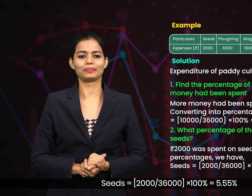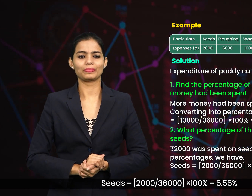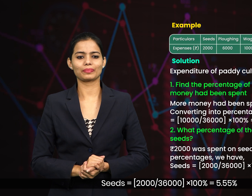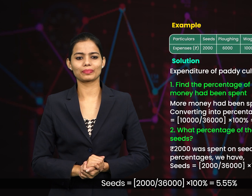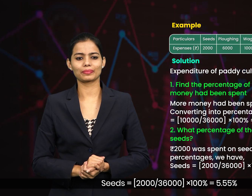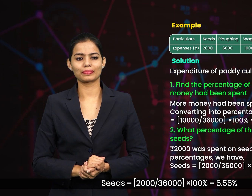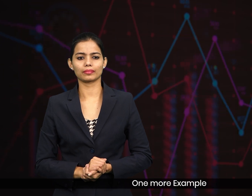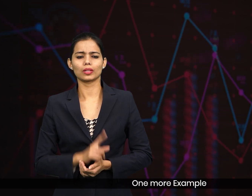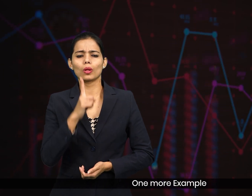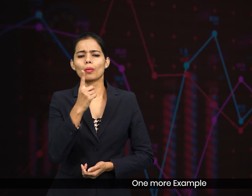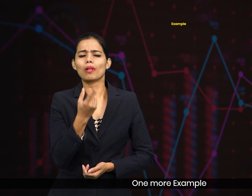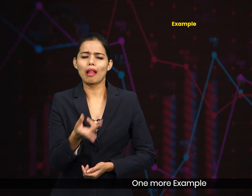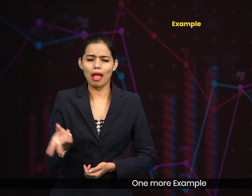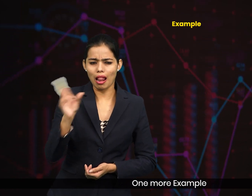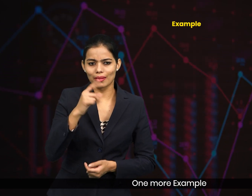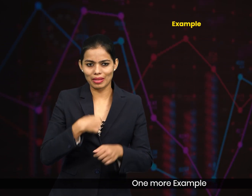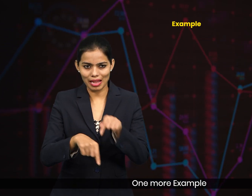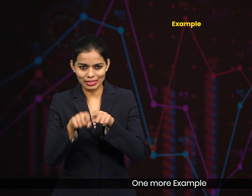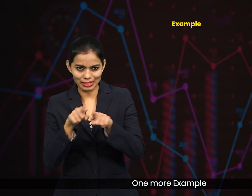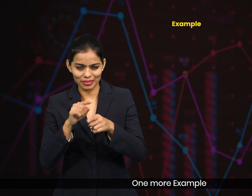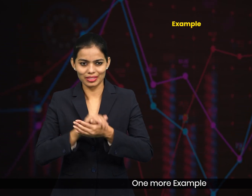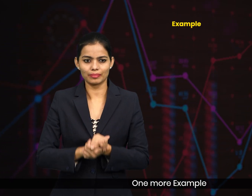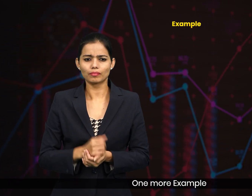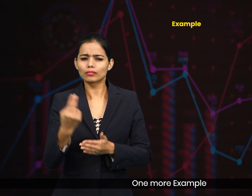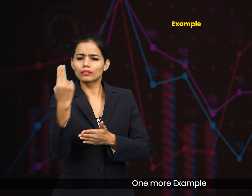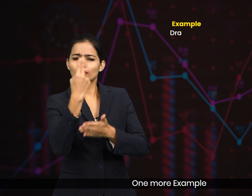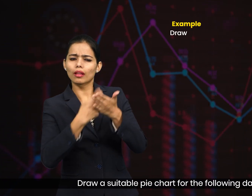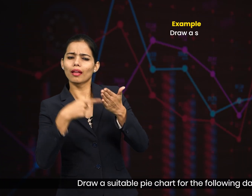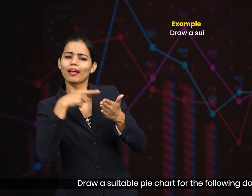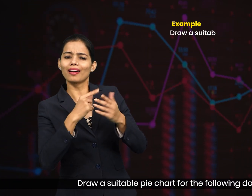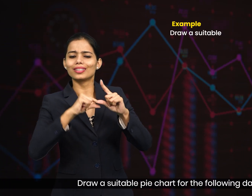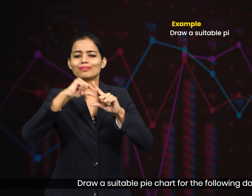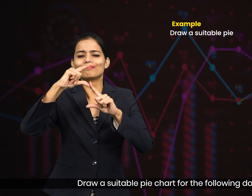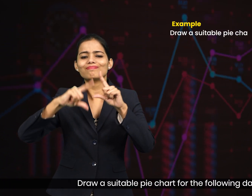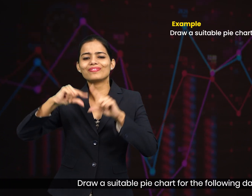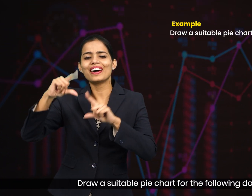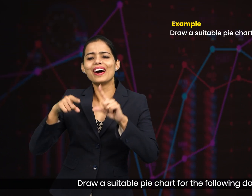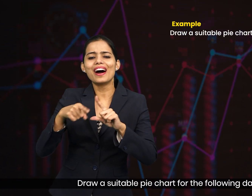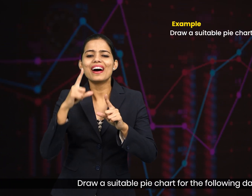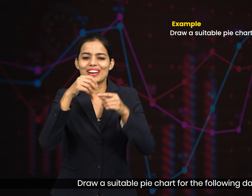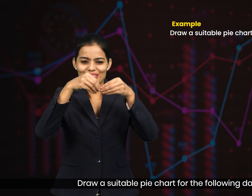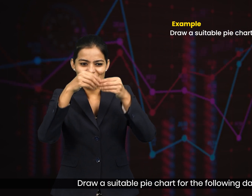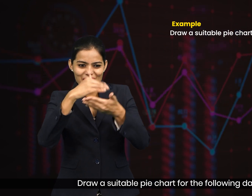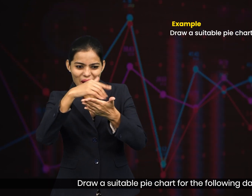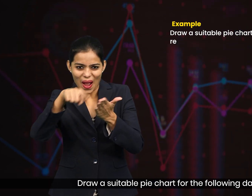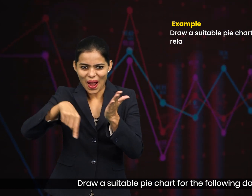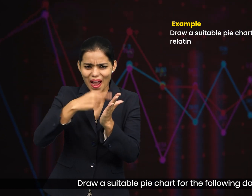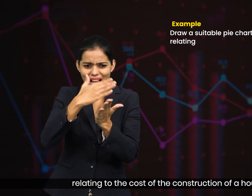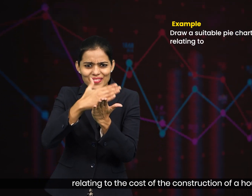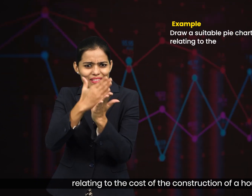5.55%. One more example. Draw a suitable pie chart for the following data relating